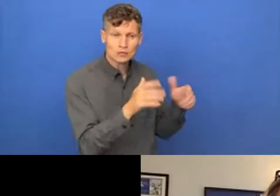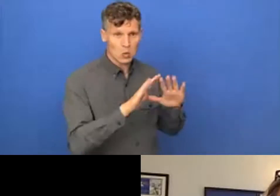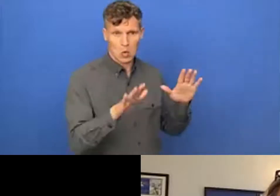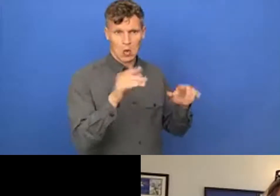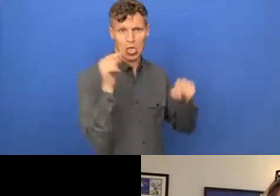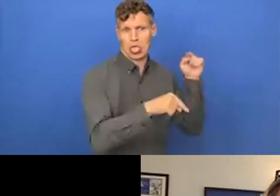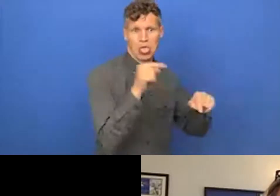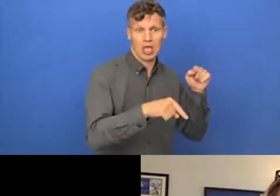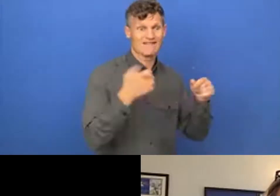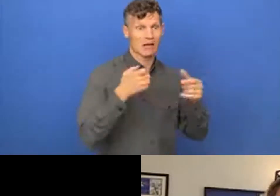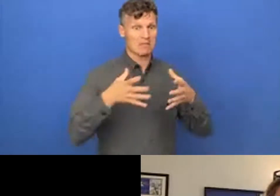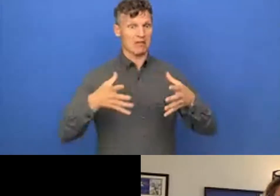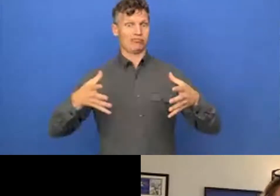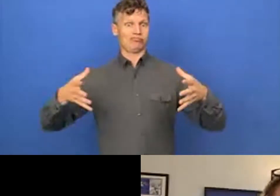bullying?